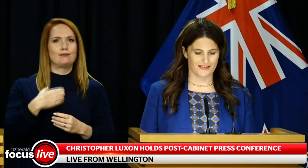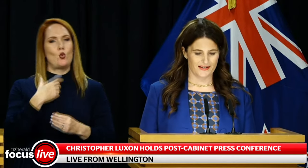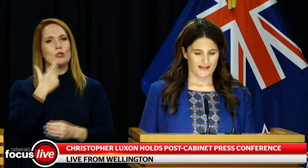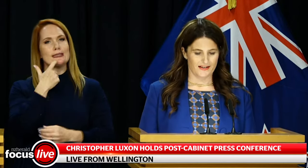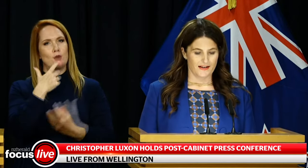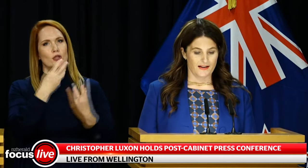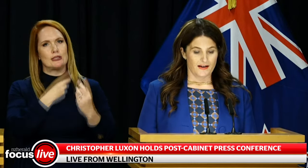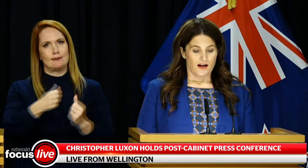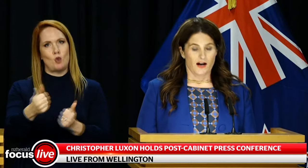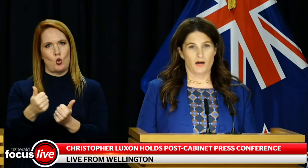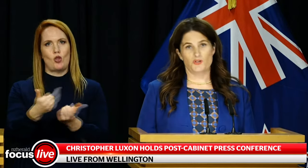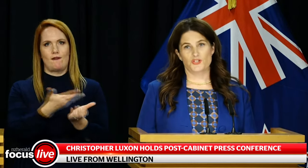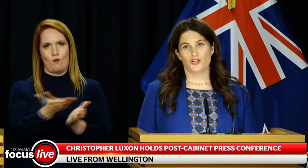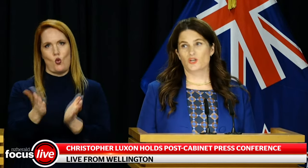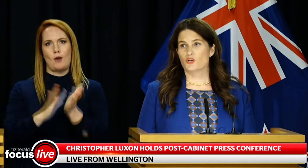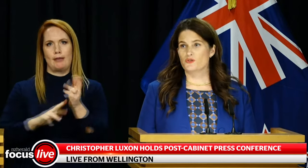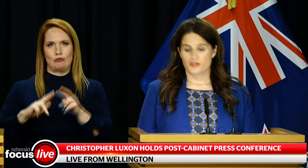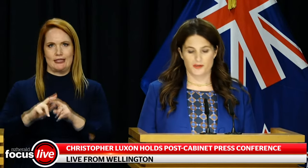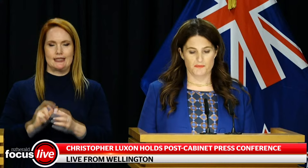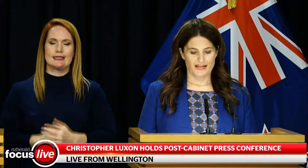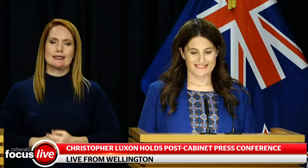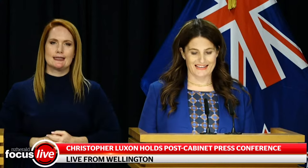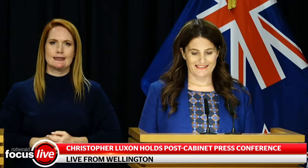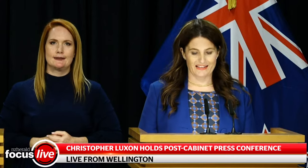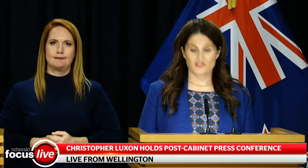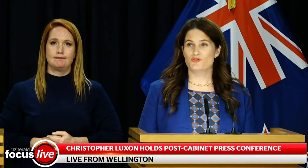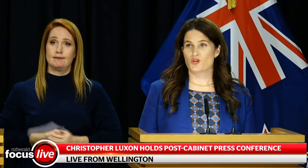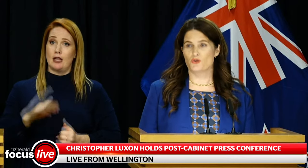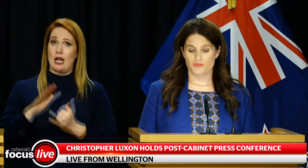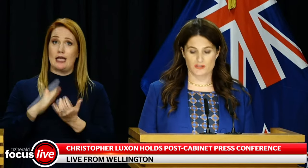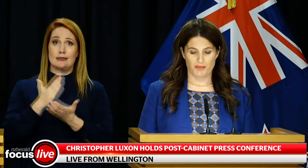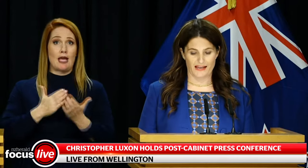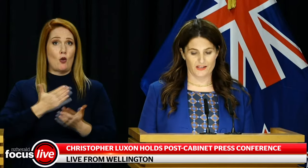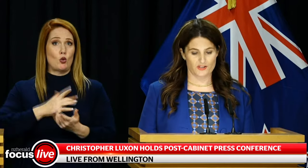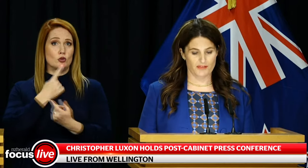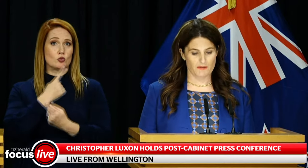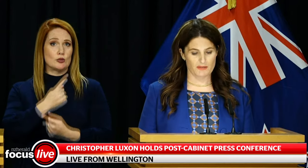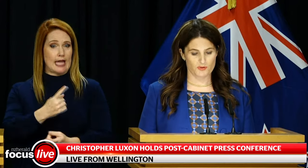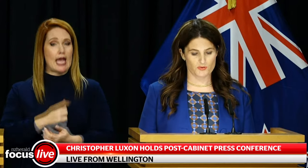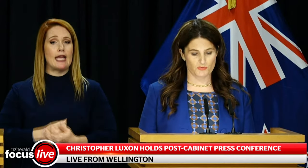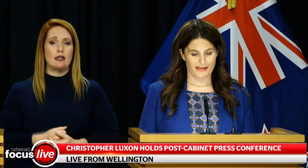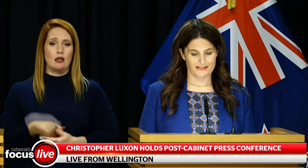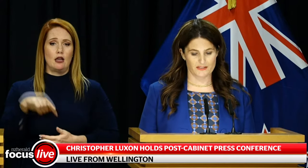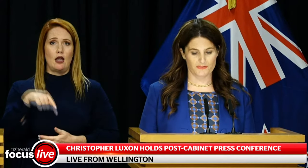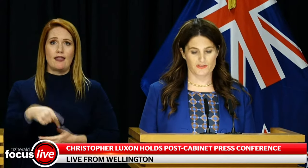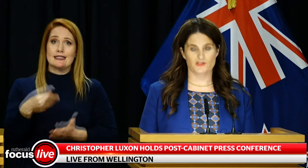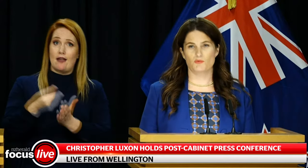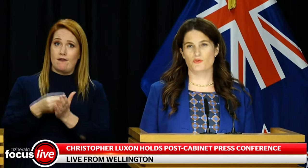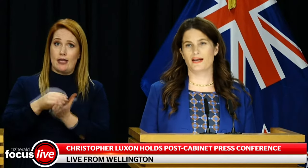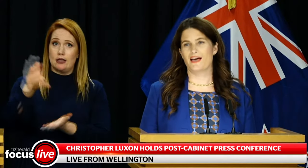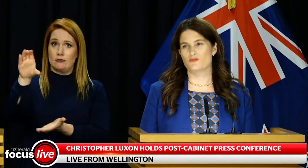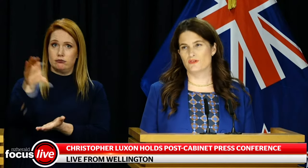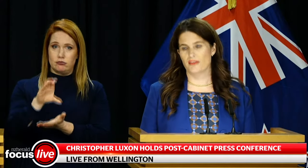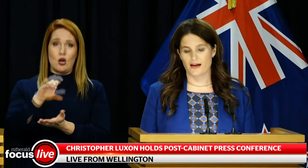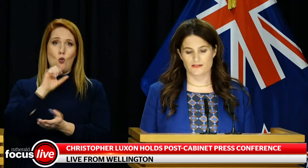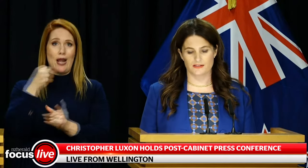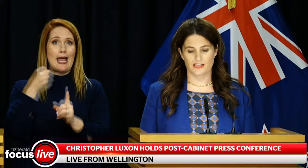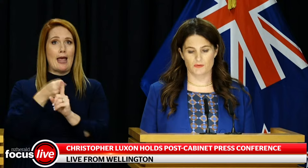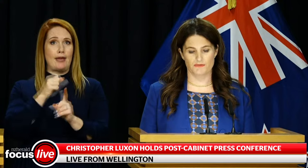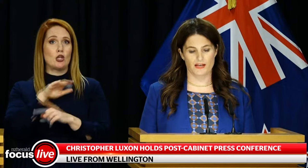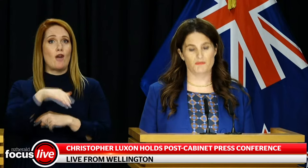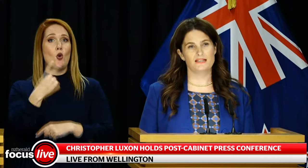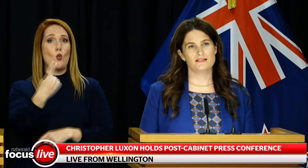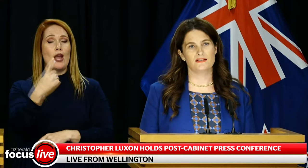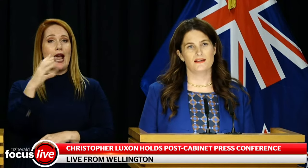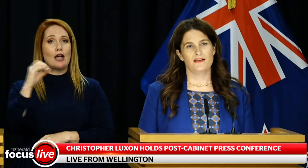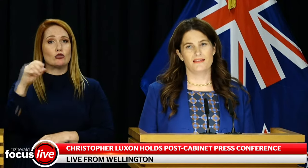parents. I want to conclude by saying that as a result of this package, Family Boost will make a difference to more than 100,000